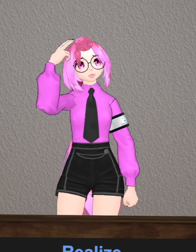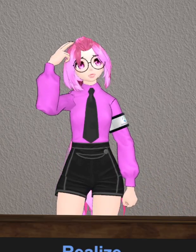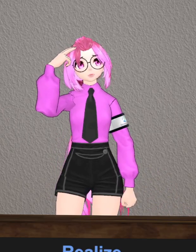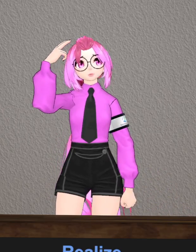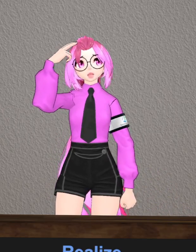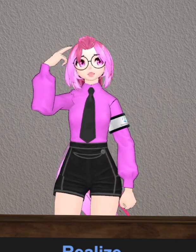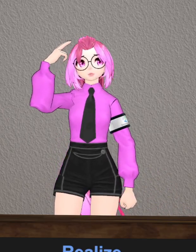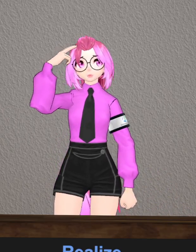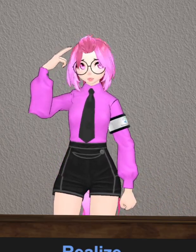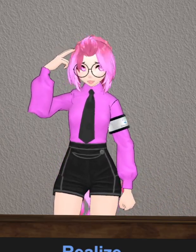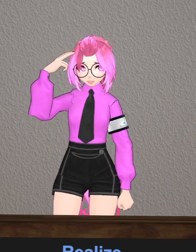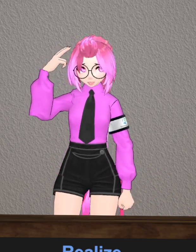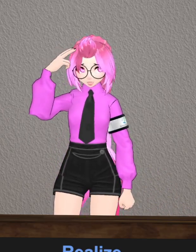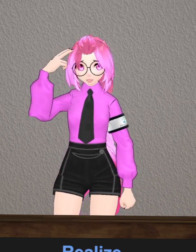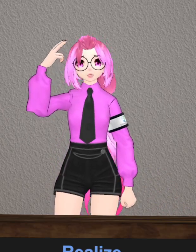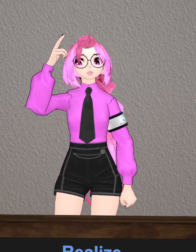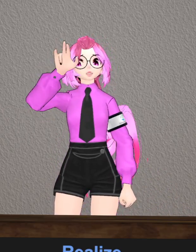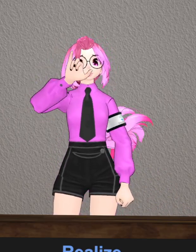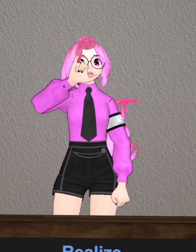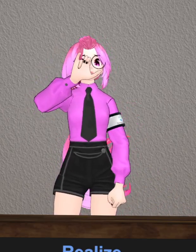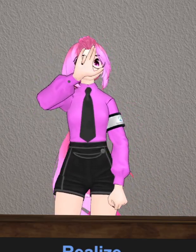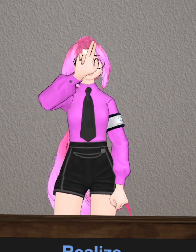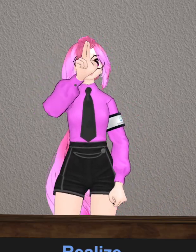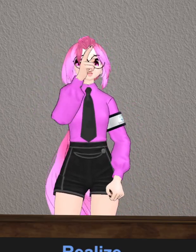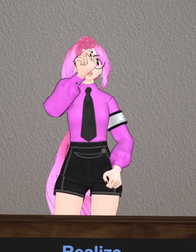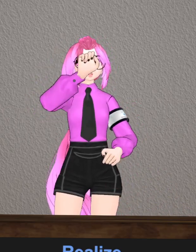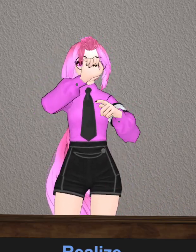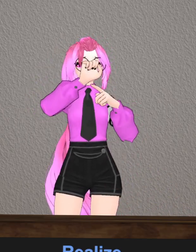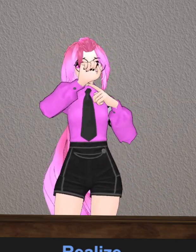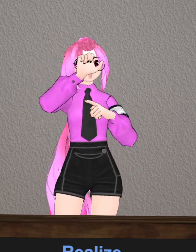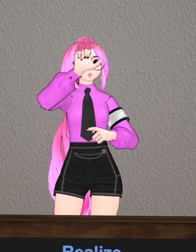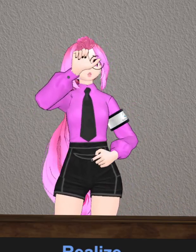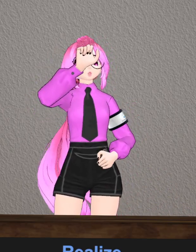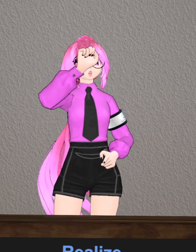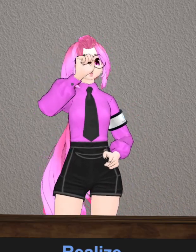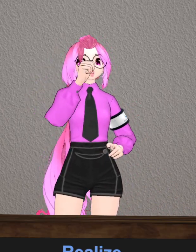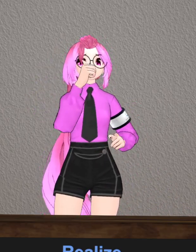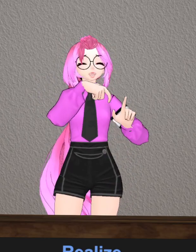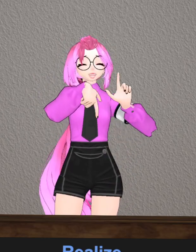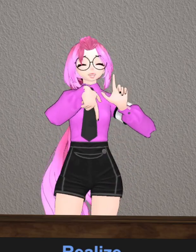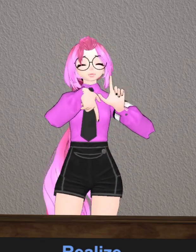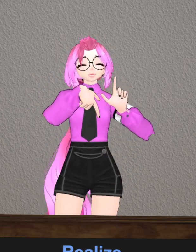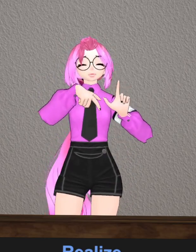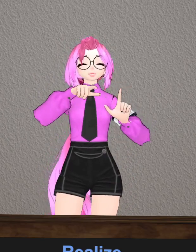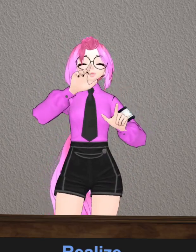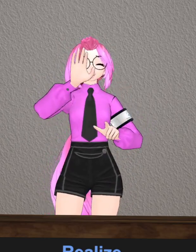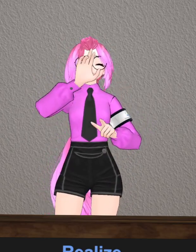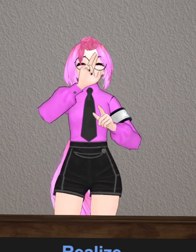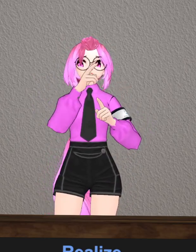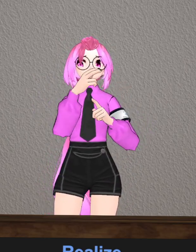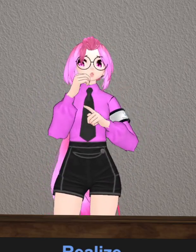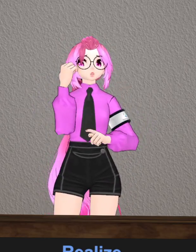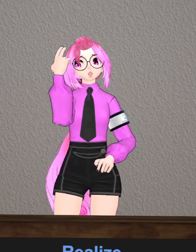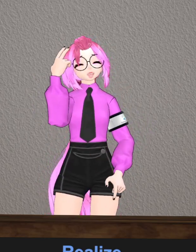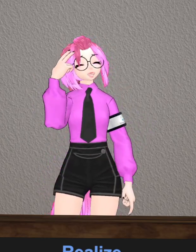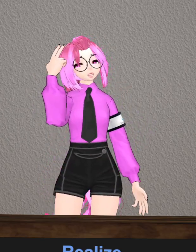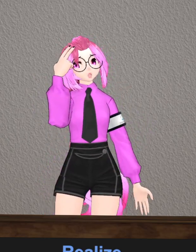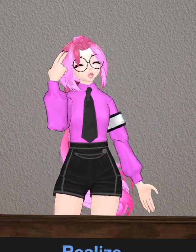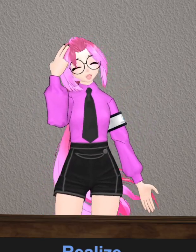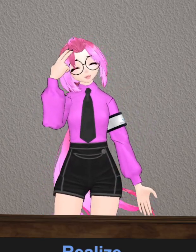this. And this is also the same sign for reason. So if you say